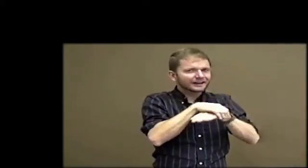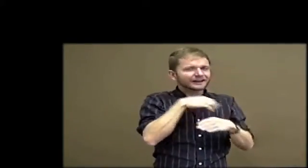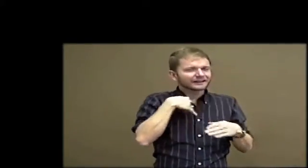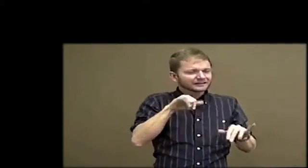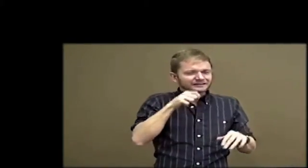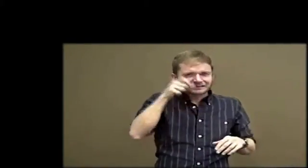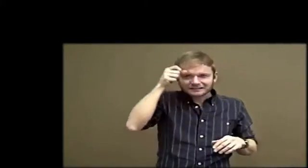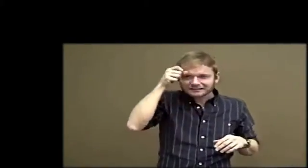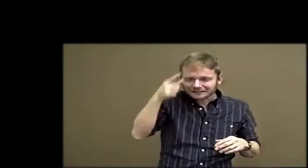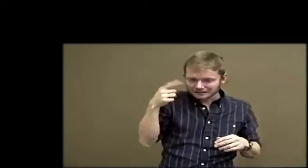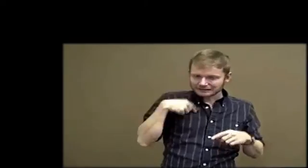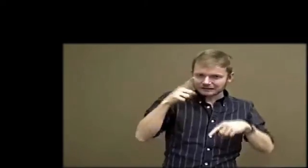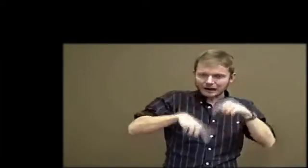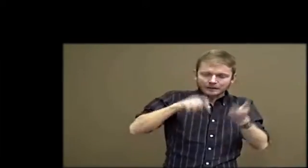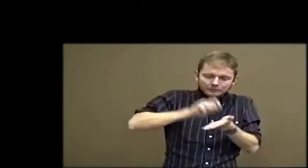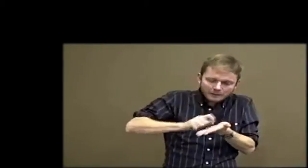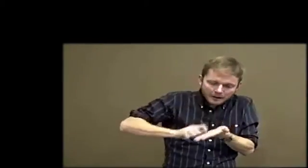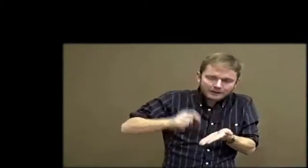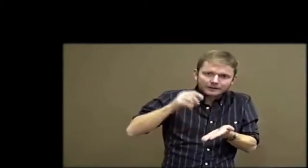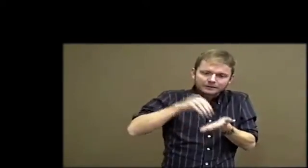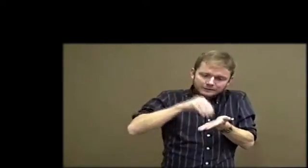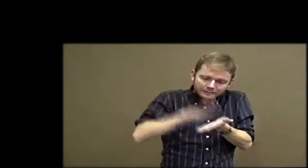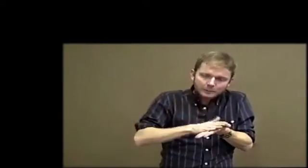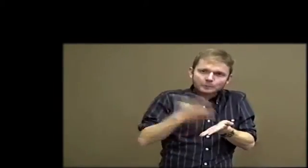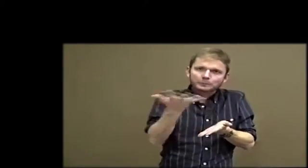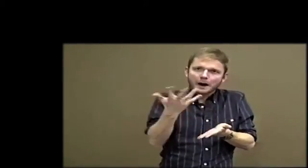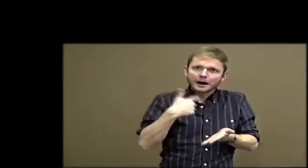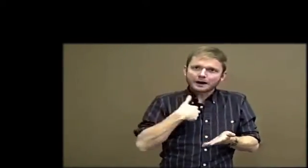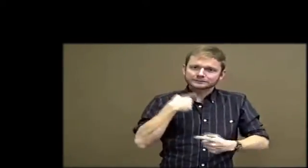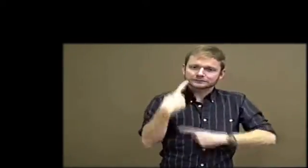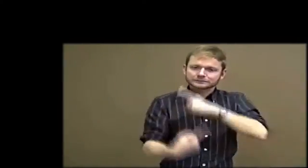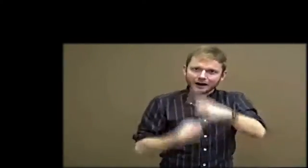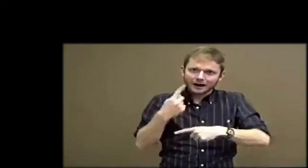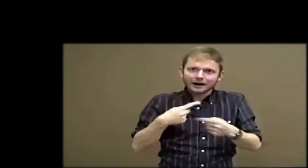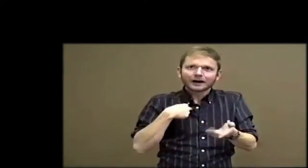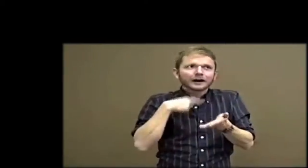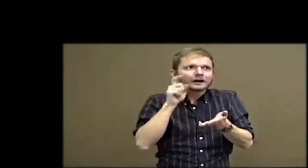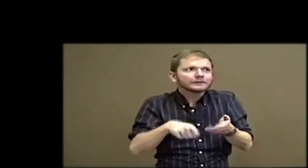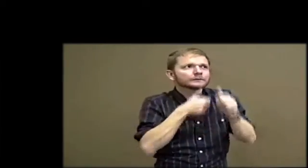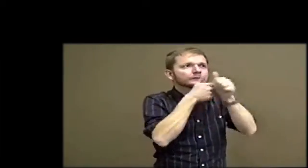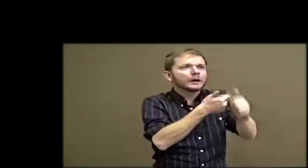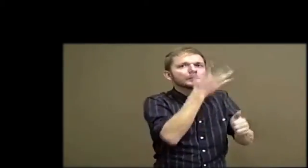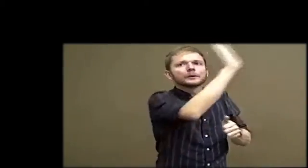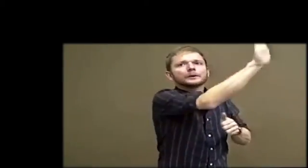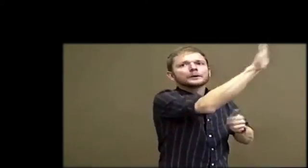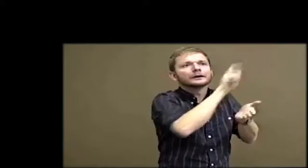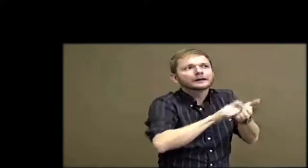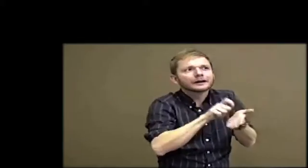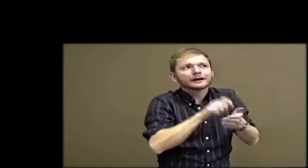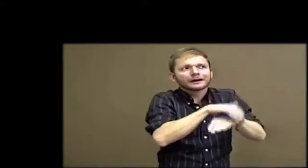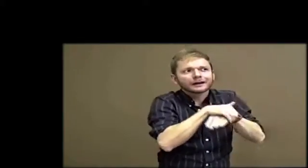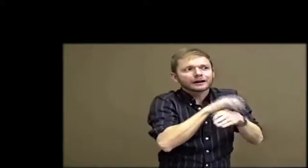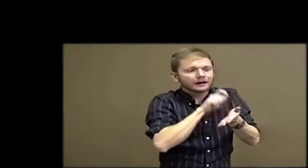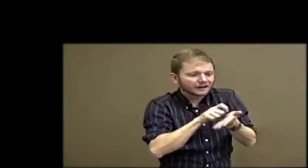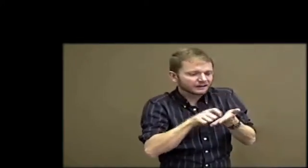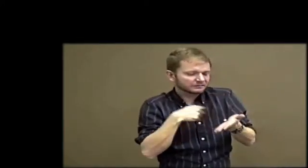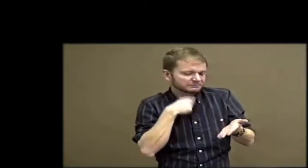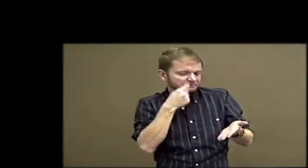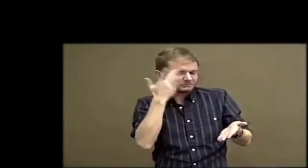also write on the board what we were supposed to write in English from what we were signing, but mine still looked a little bit different from what she was writing on the